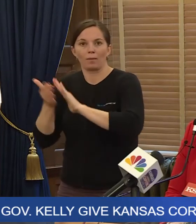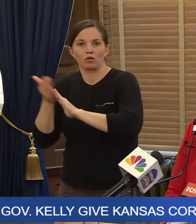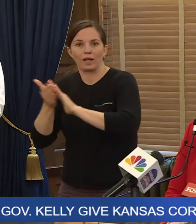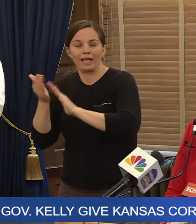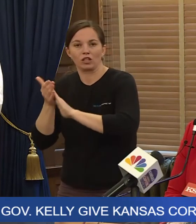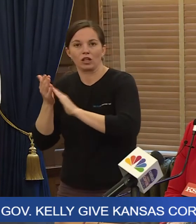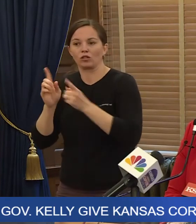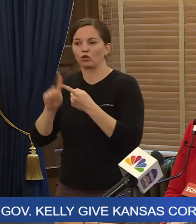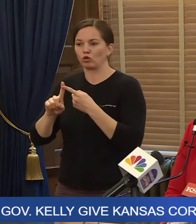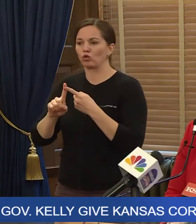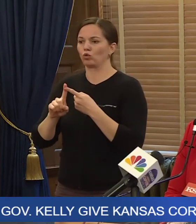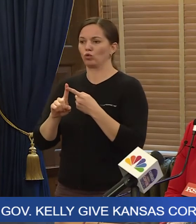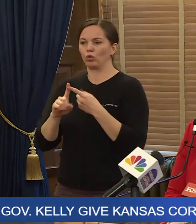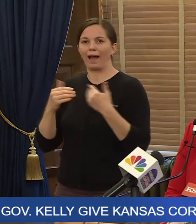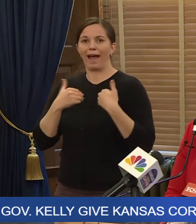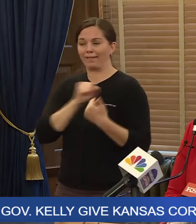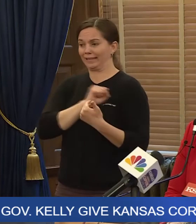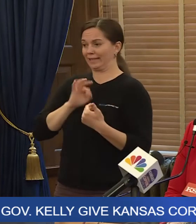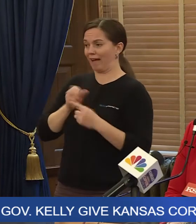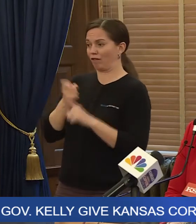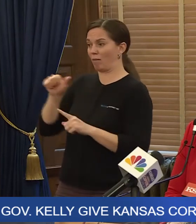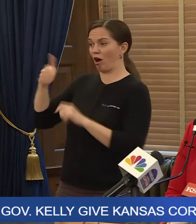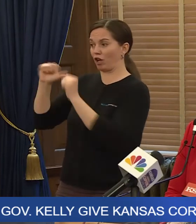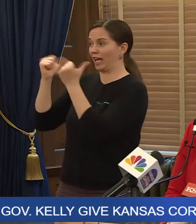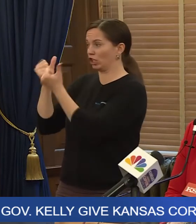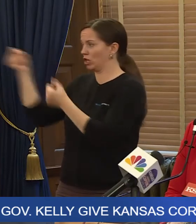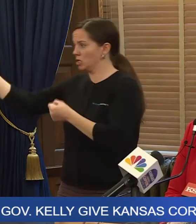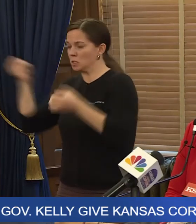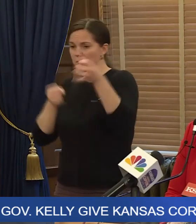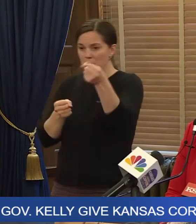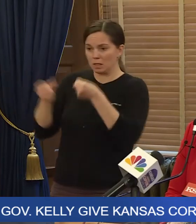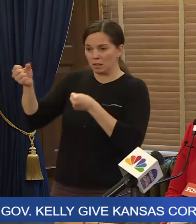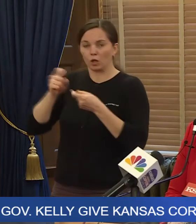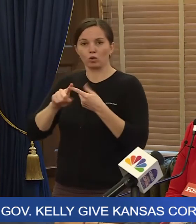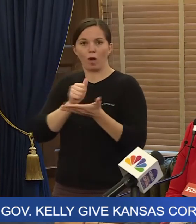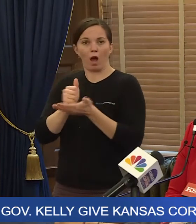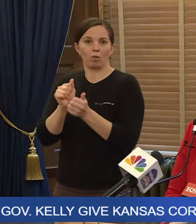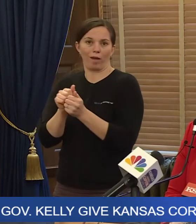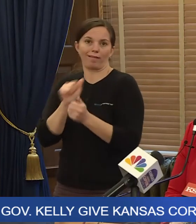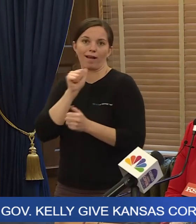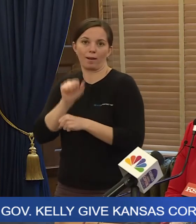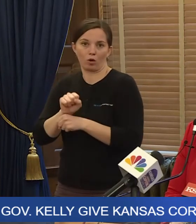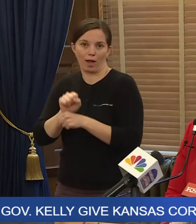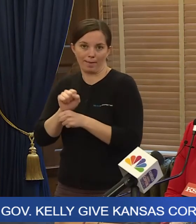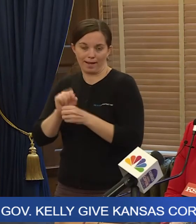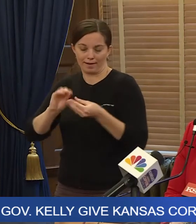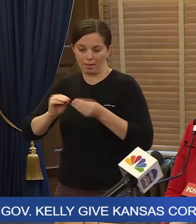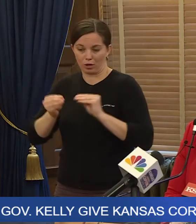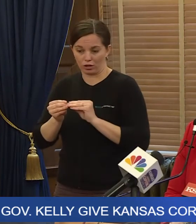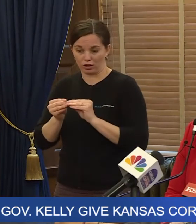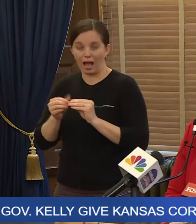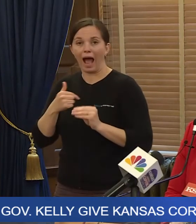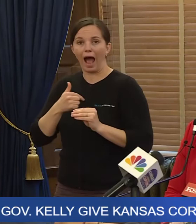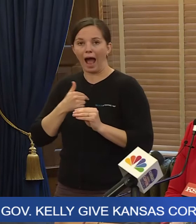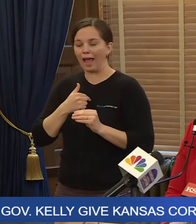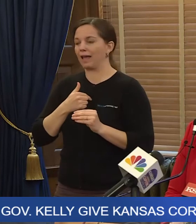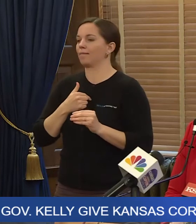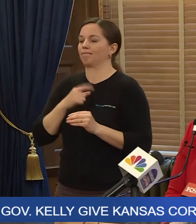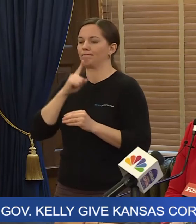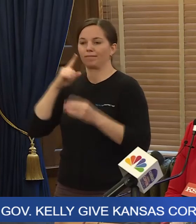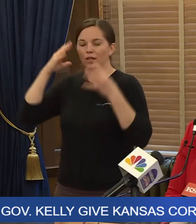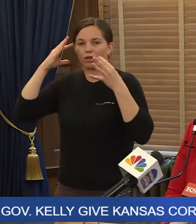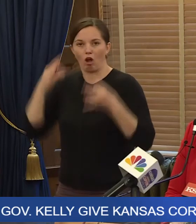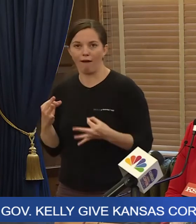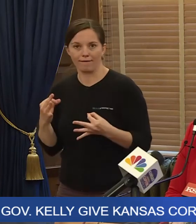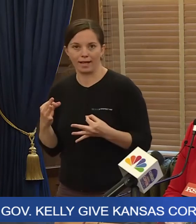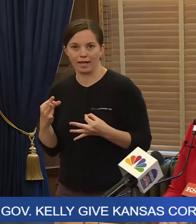to reassign staff from other agencies and divisions to assist with the immense volume of unemployment. Without these actions, I am confident we would